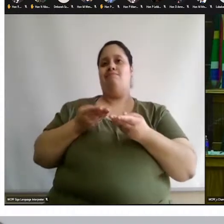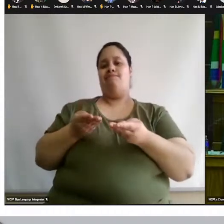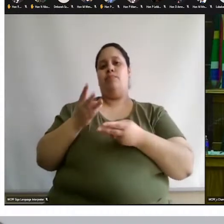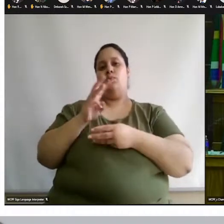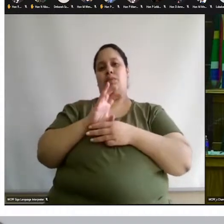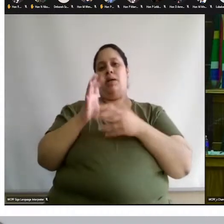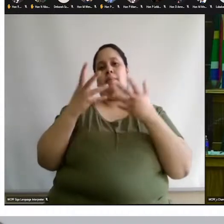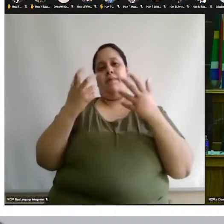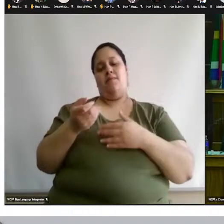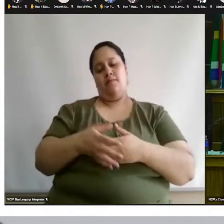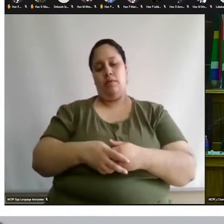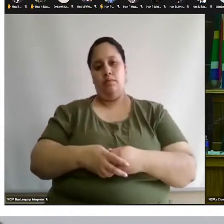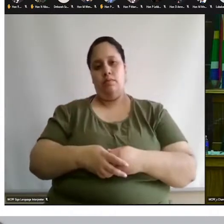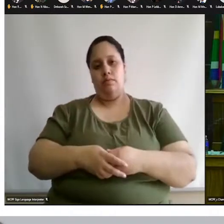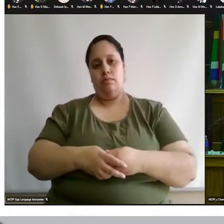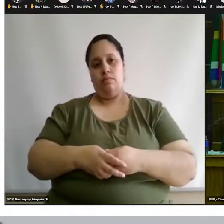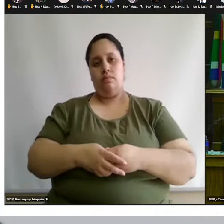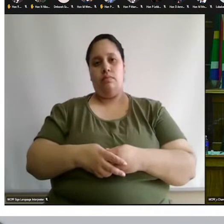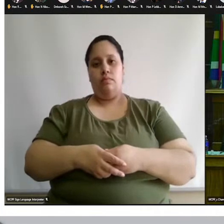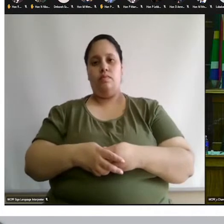Cape.